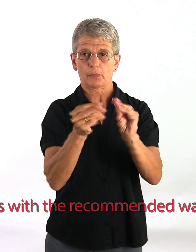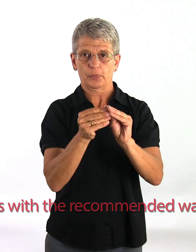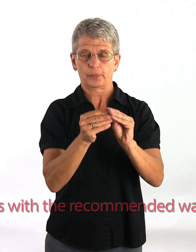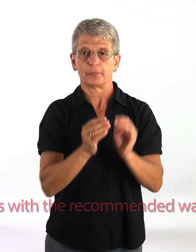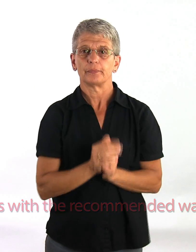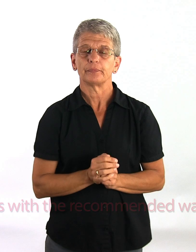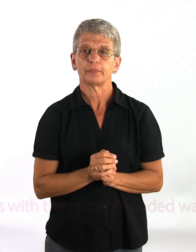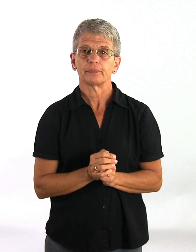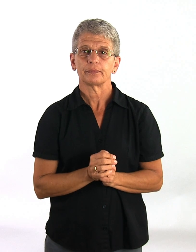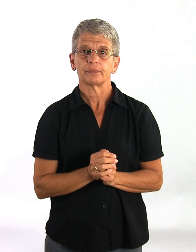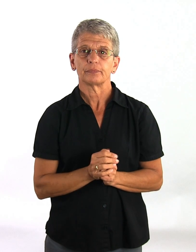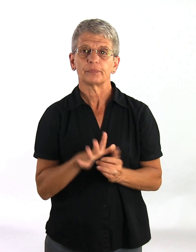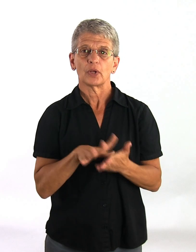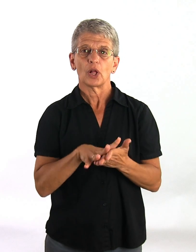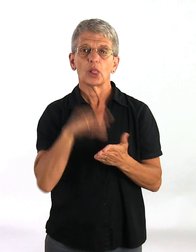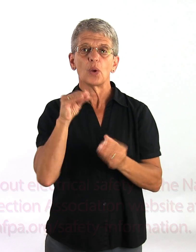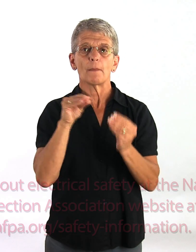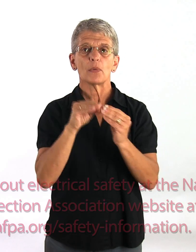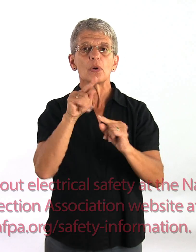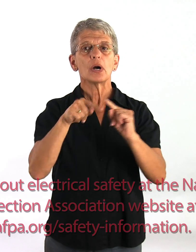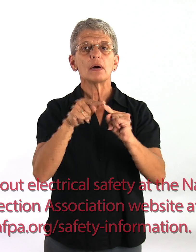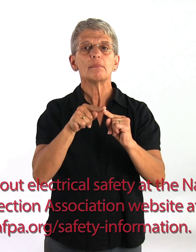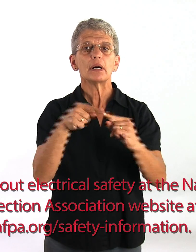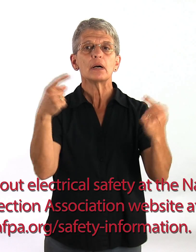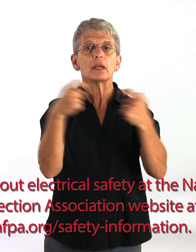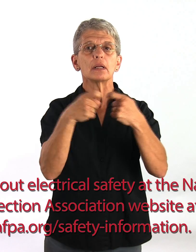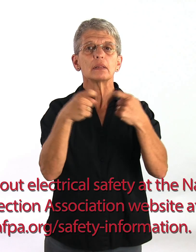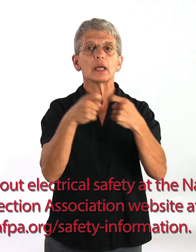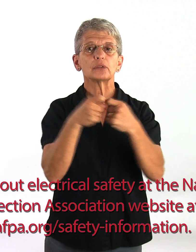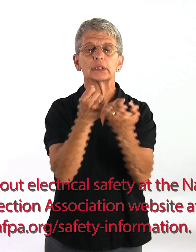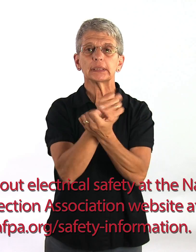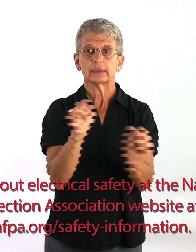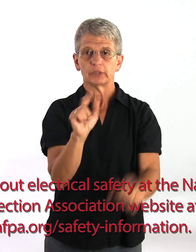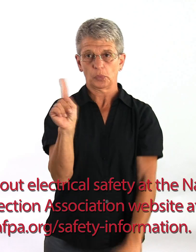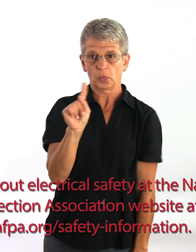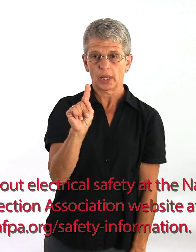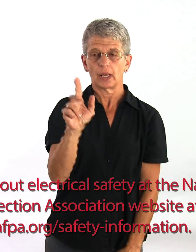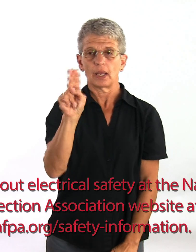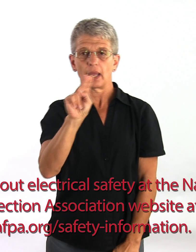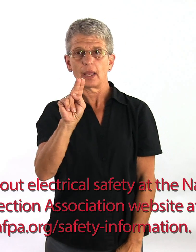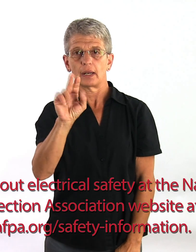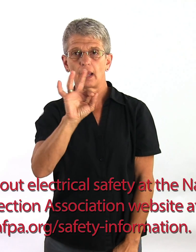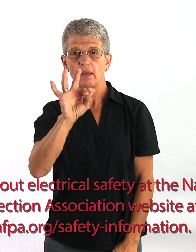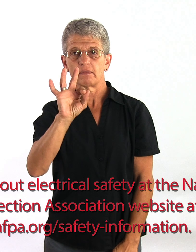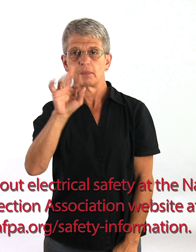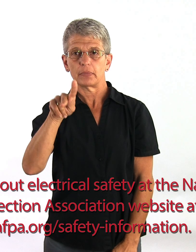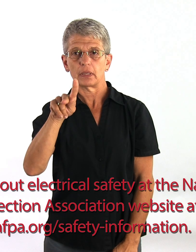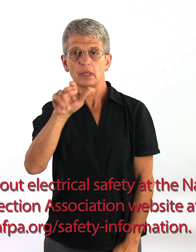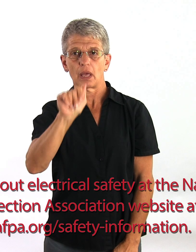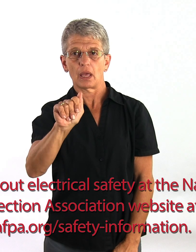Learn more about electrical safety at the NFPA website at